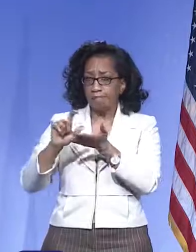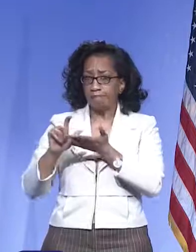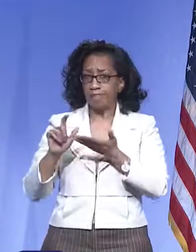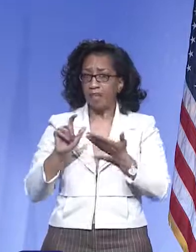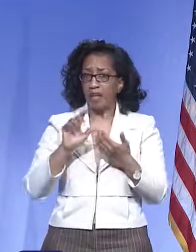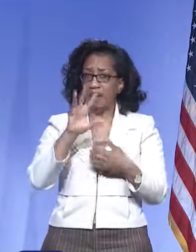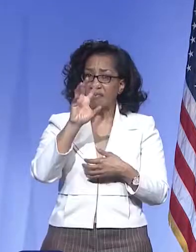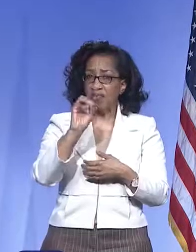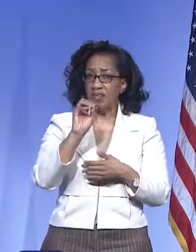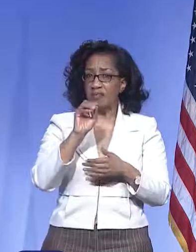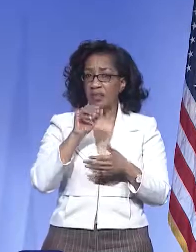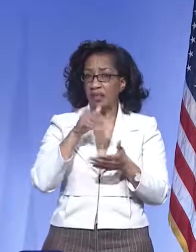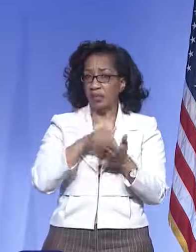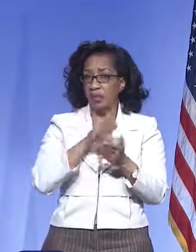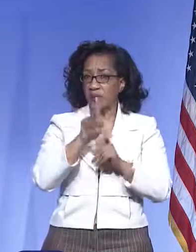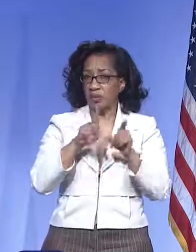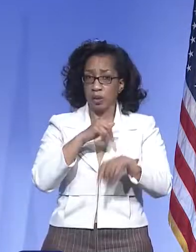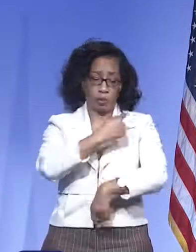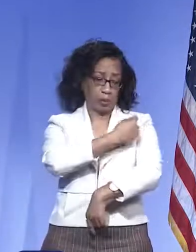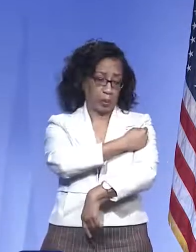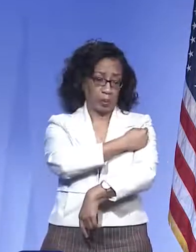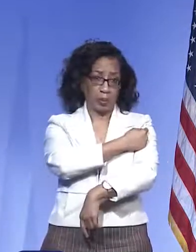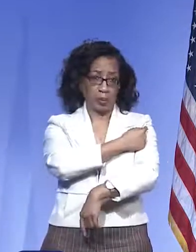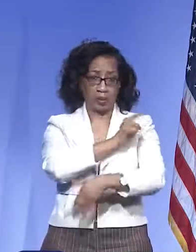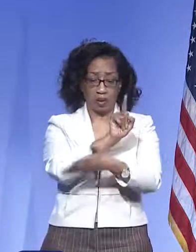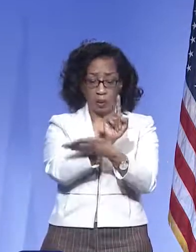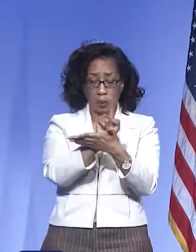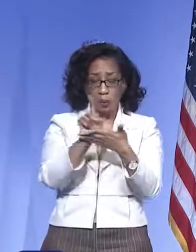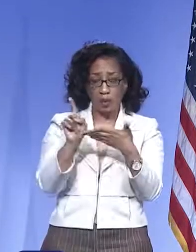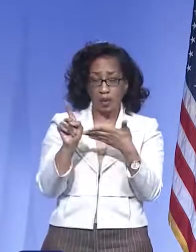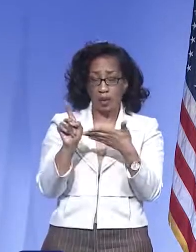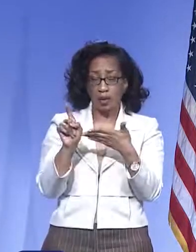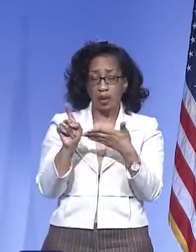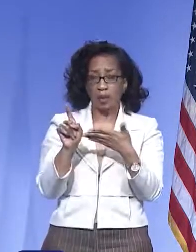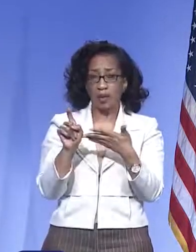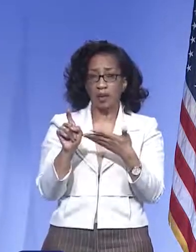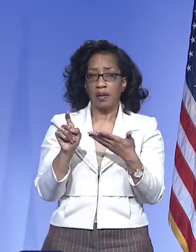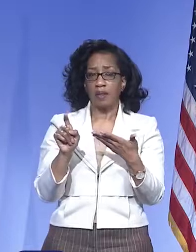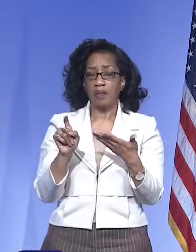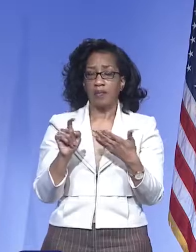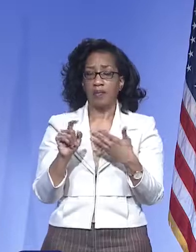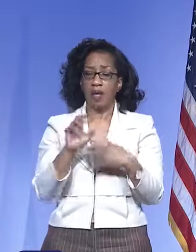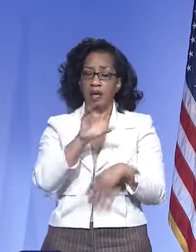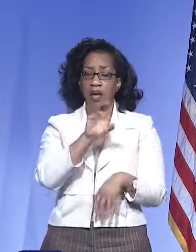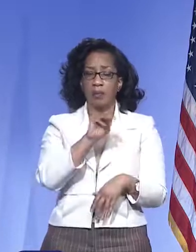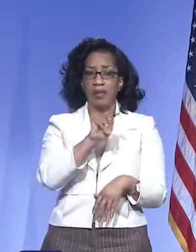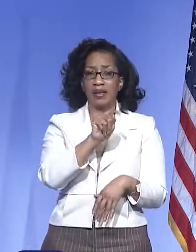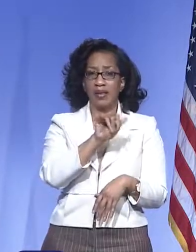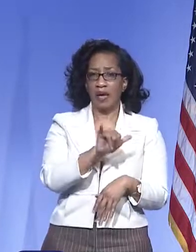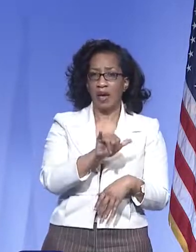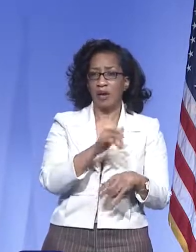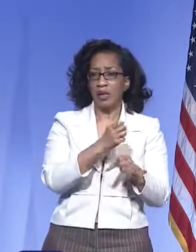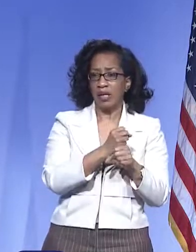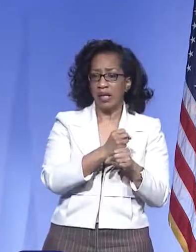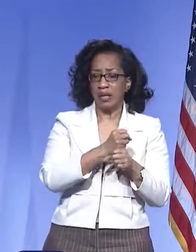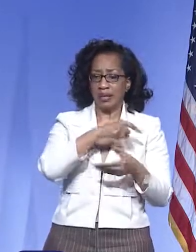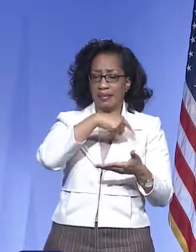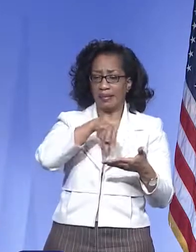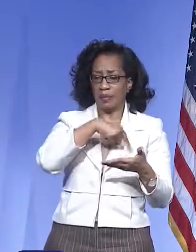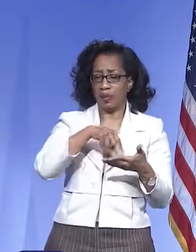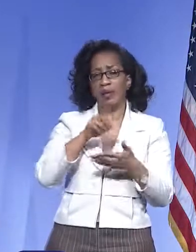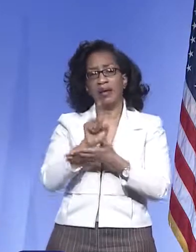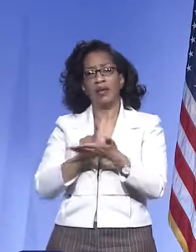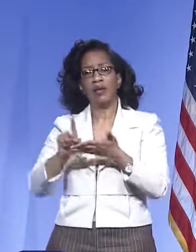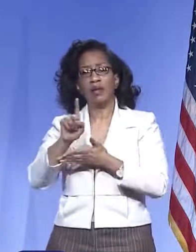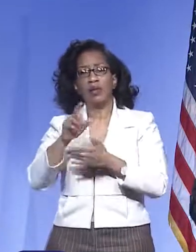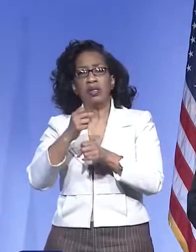vaccines given in a week. How many are the county getting this week? How many will they get